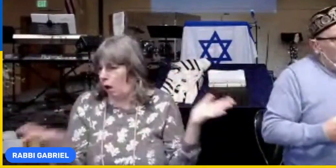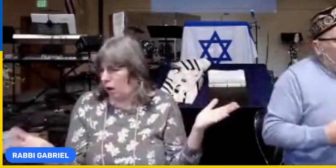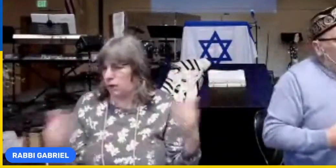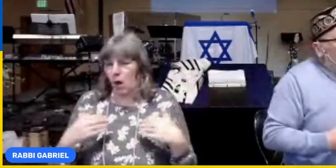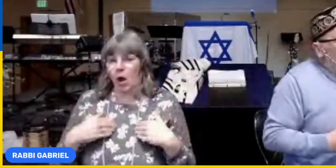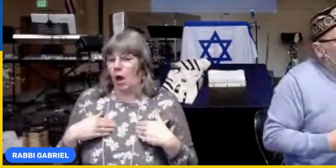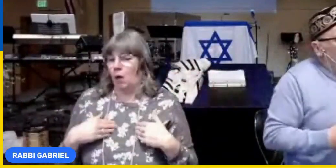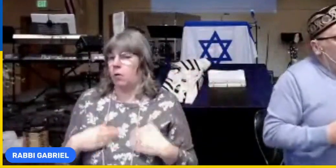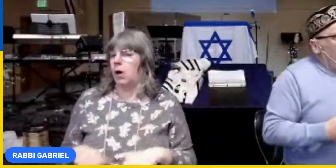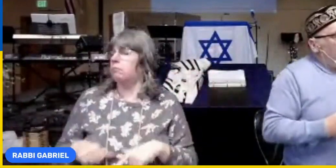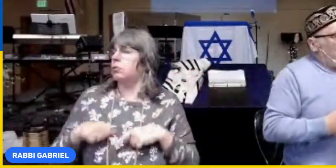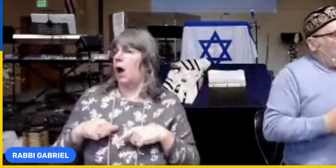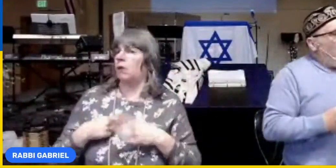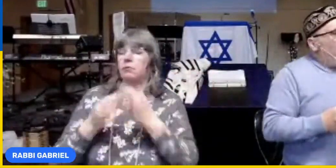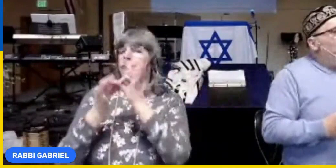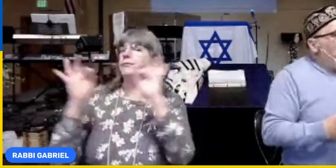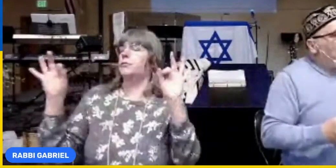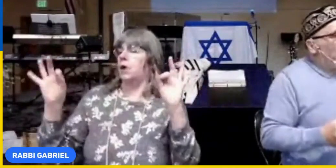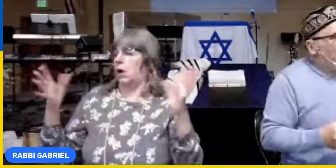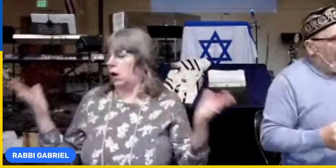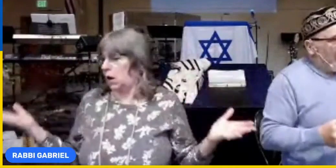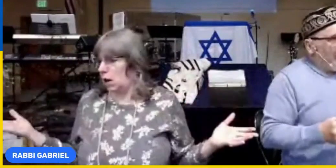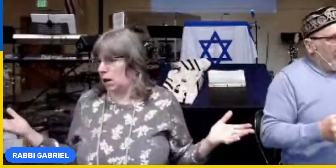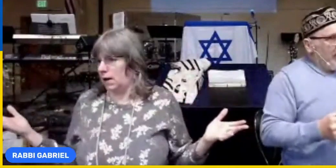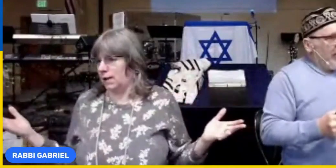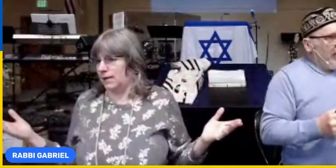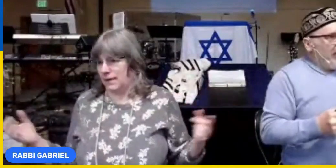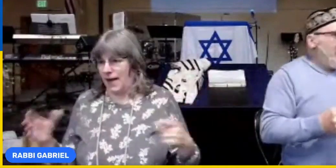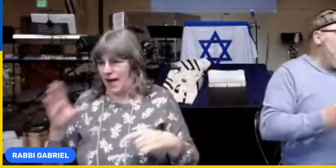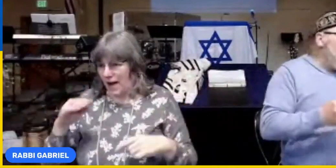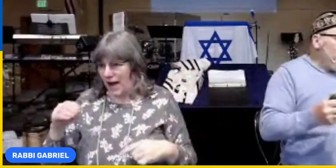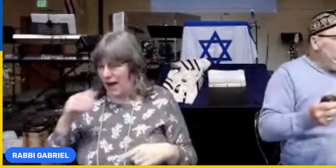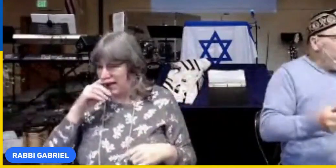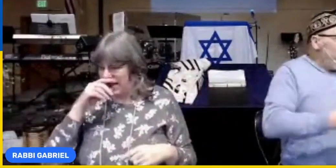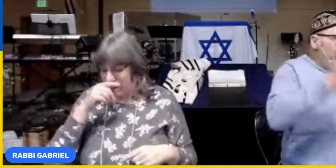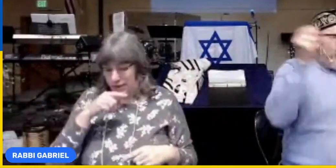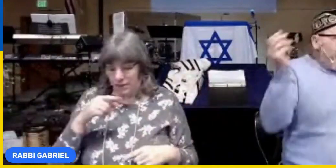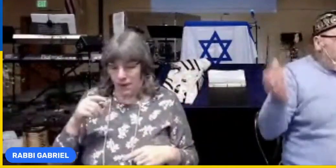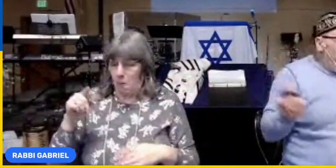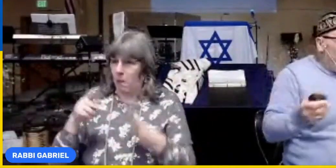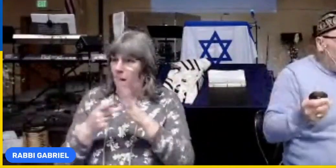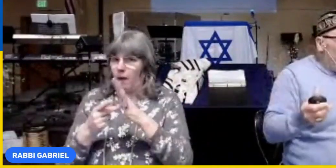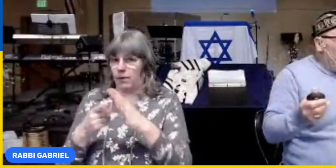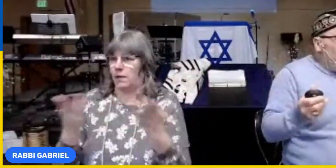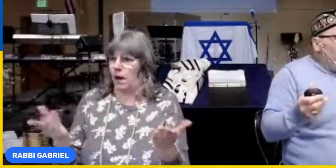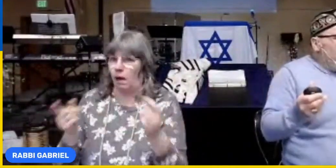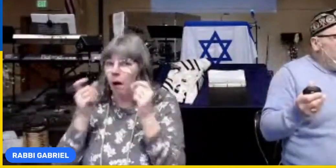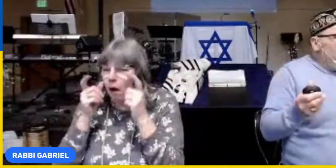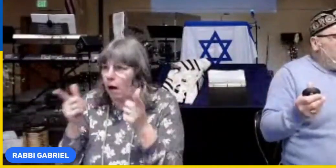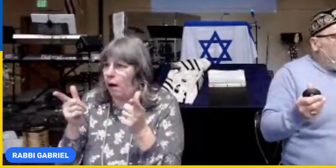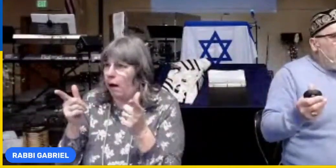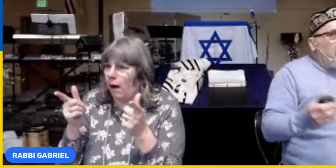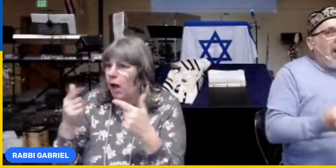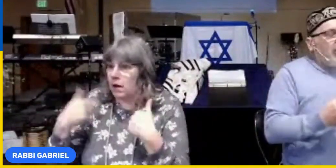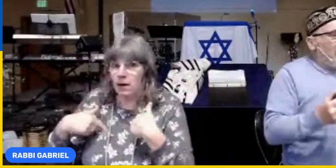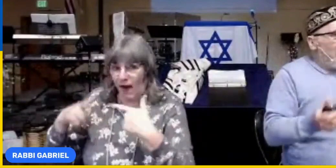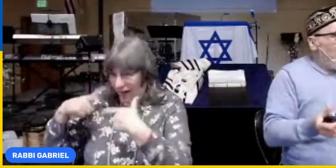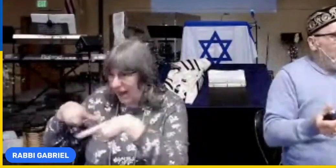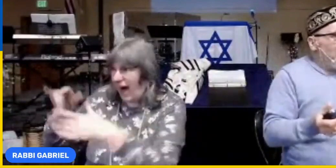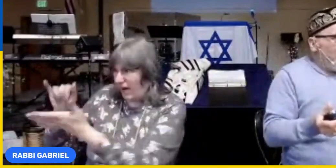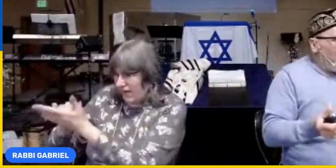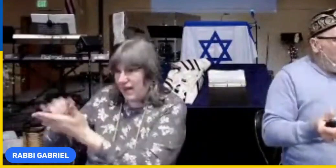when he talks about the old leaven, he talks about unrepentant sin. Sin, you know, we all have, you know. But when